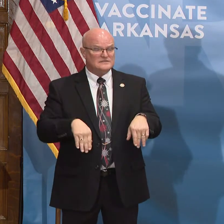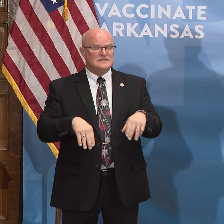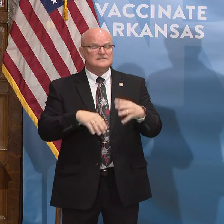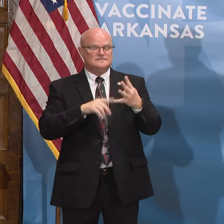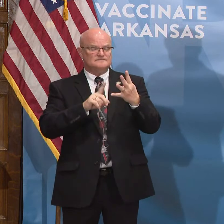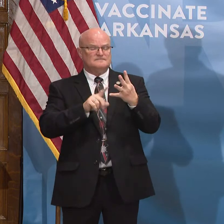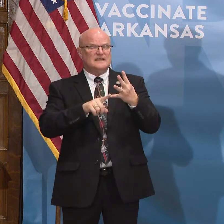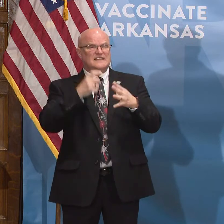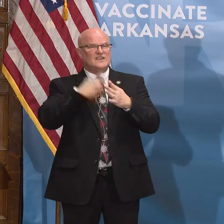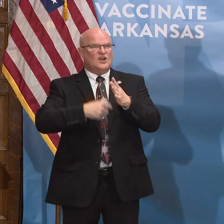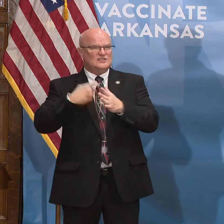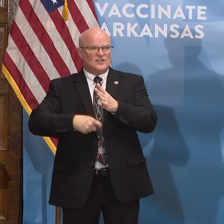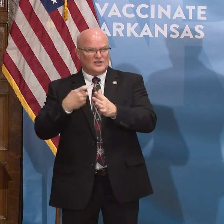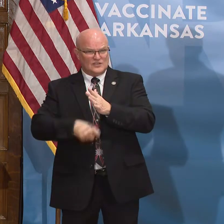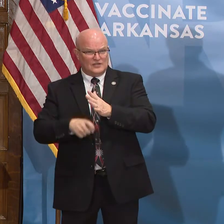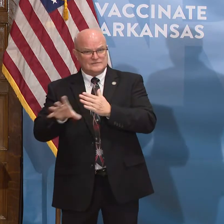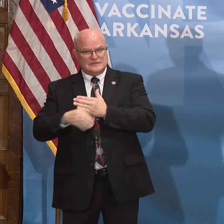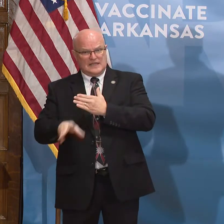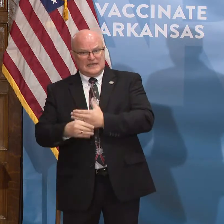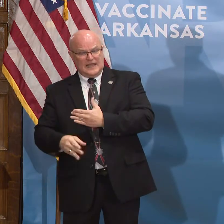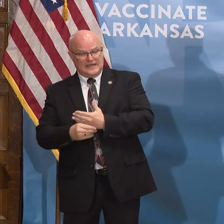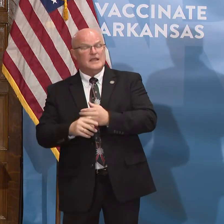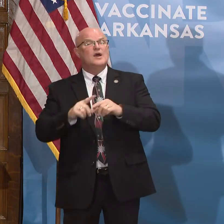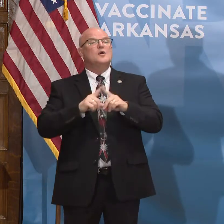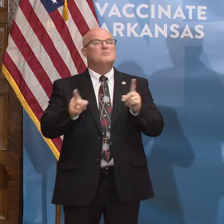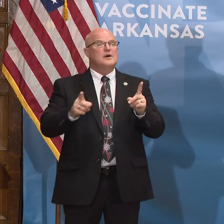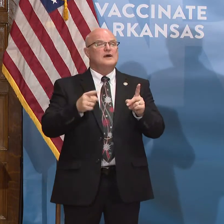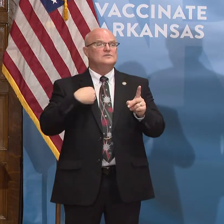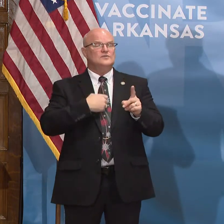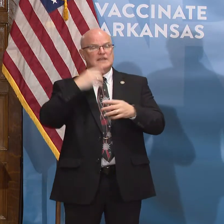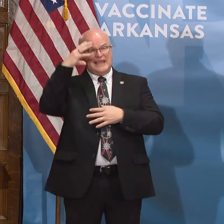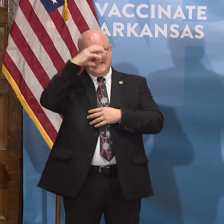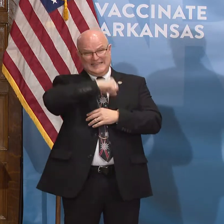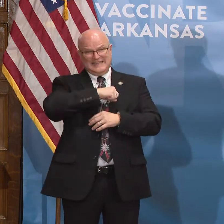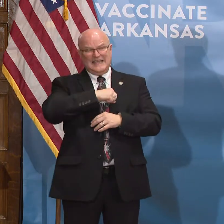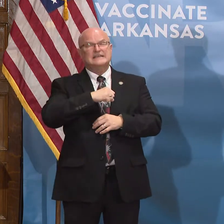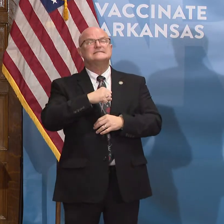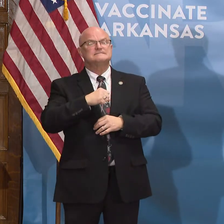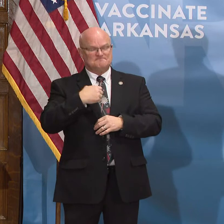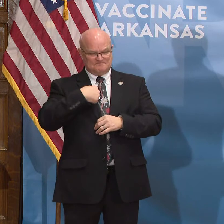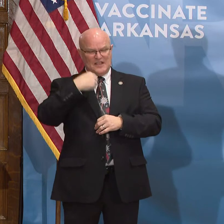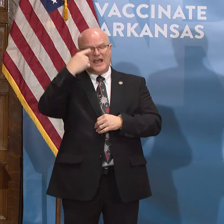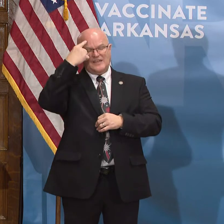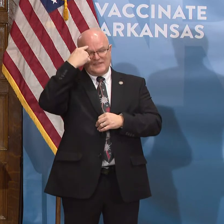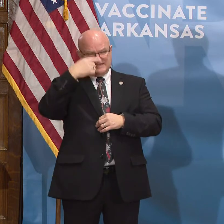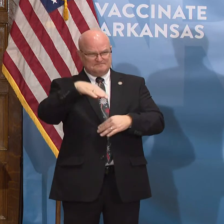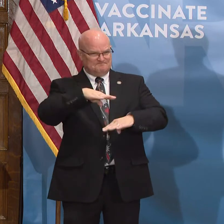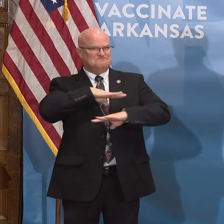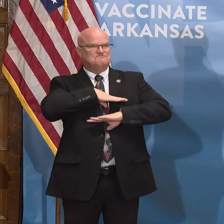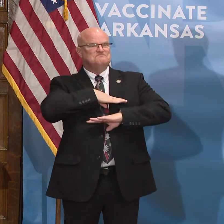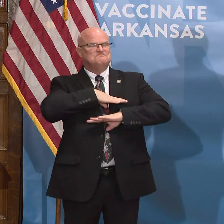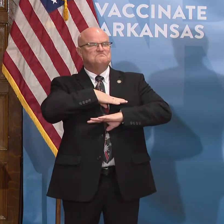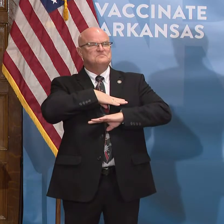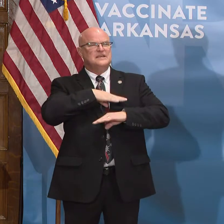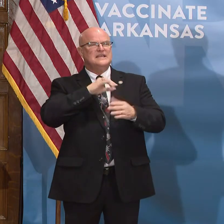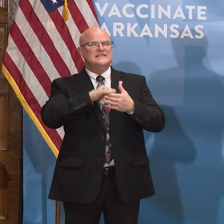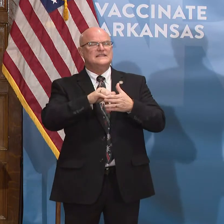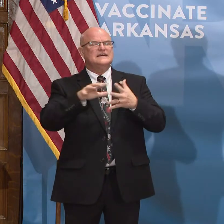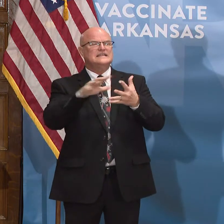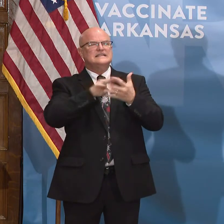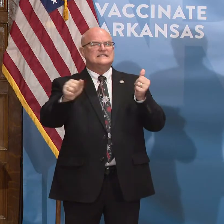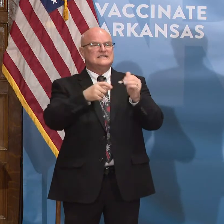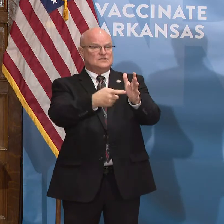cost elements there. But from that, you can extrapolate that I'm confident that it meets the